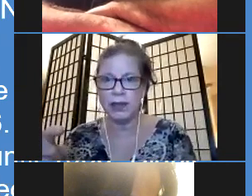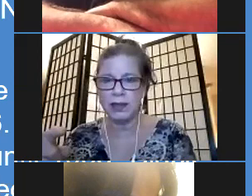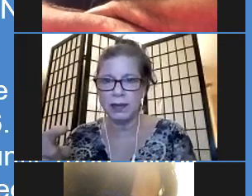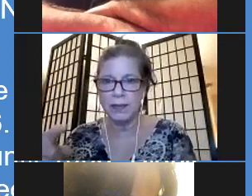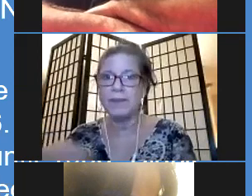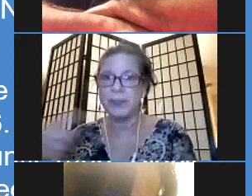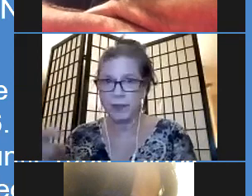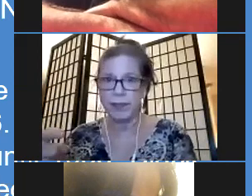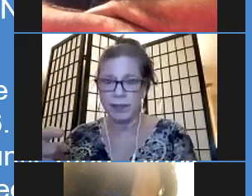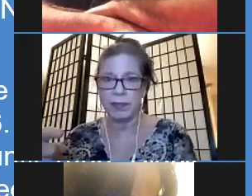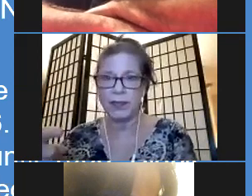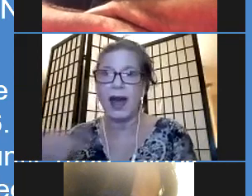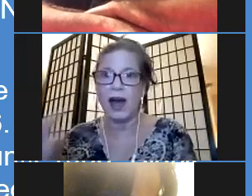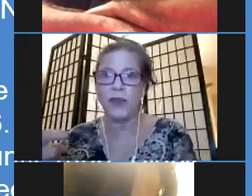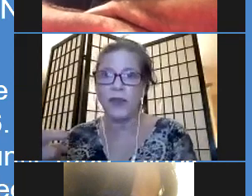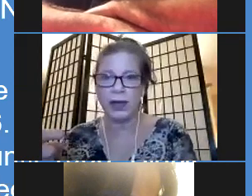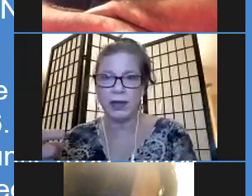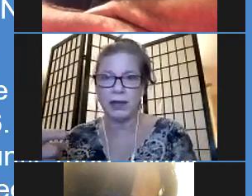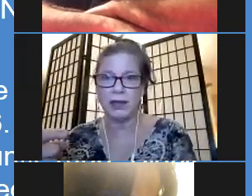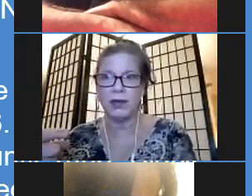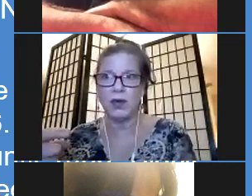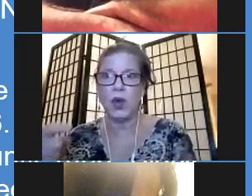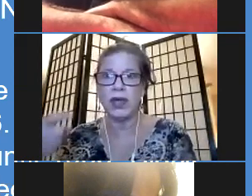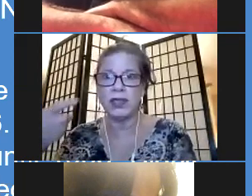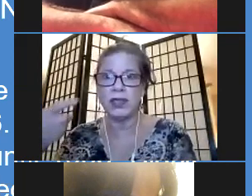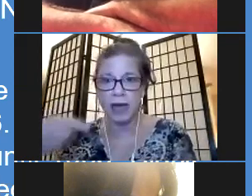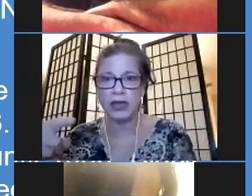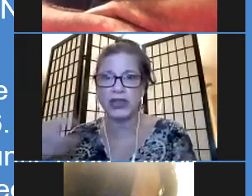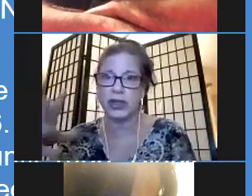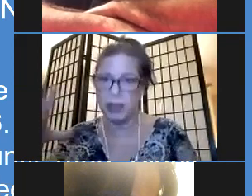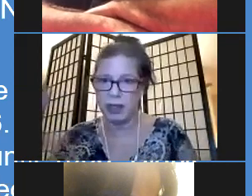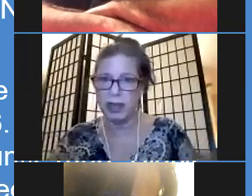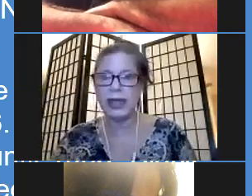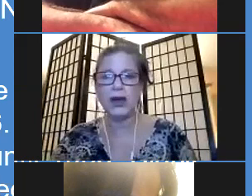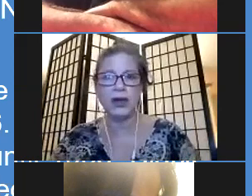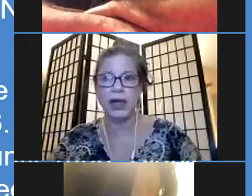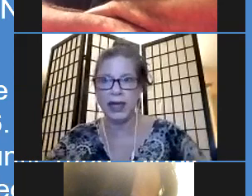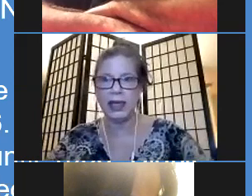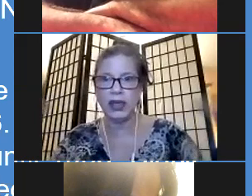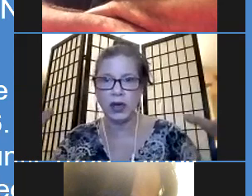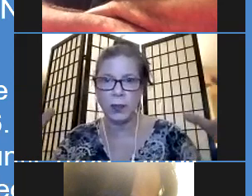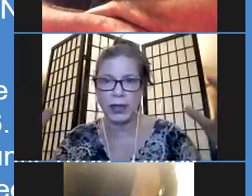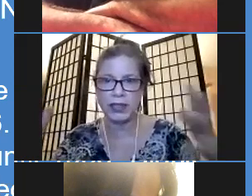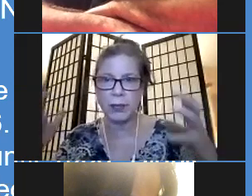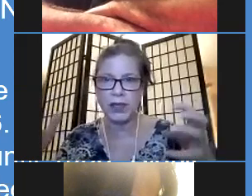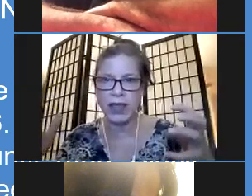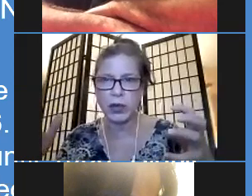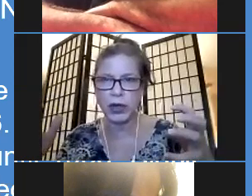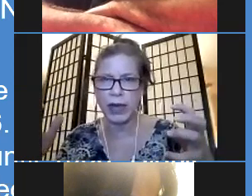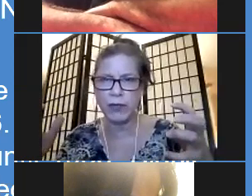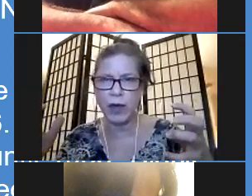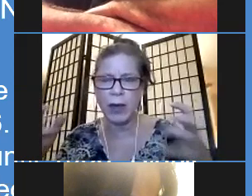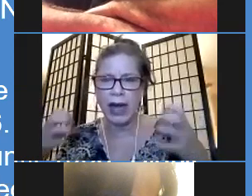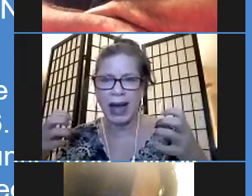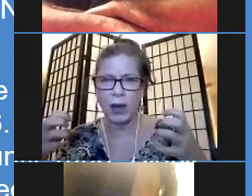understand each other's signs. the alphabet was understood here and in Europe because I believe that's where it